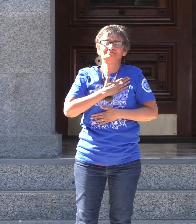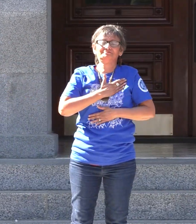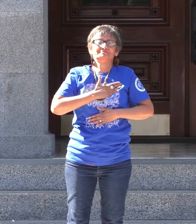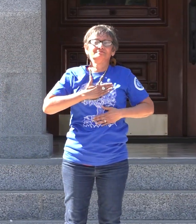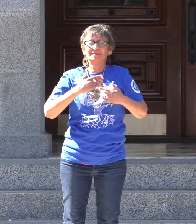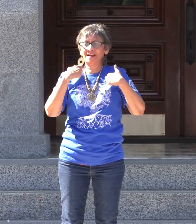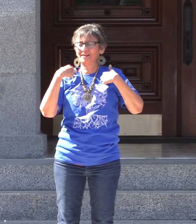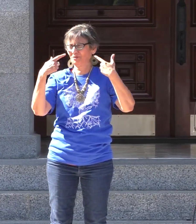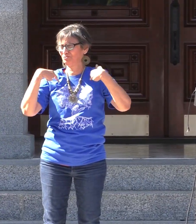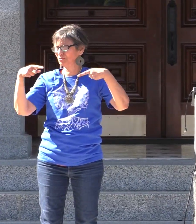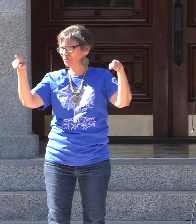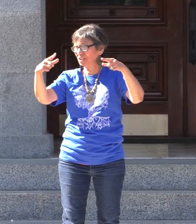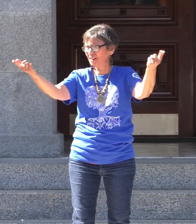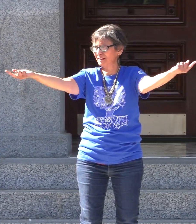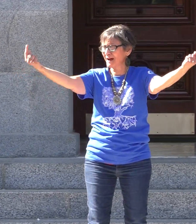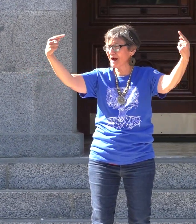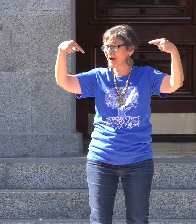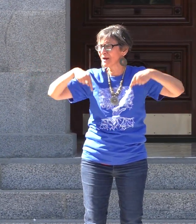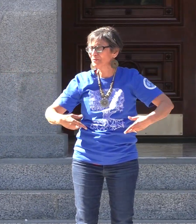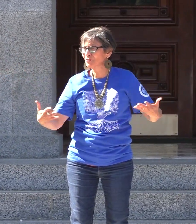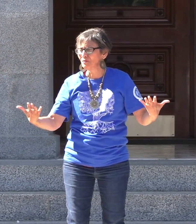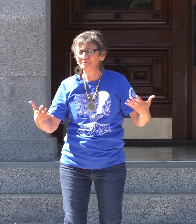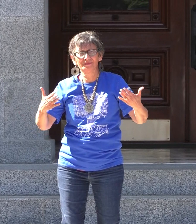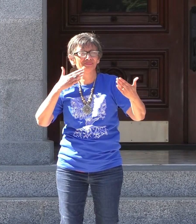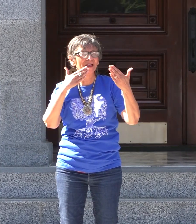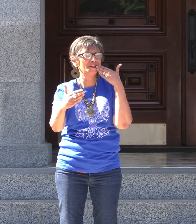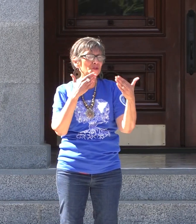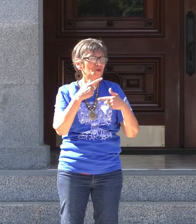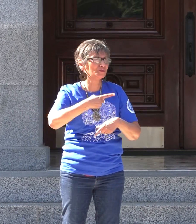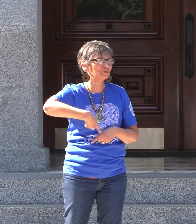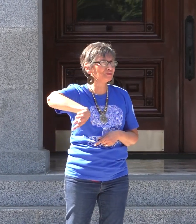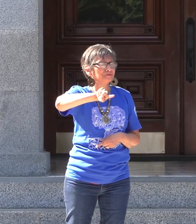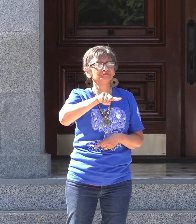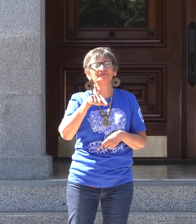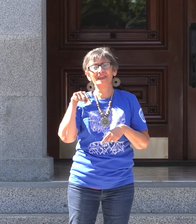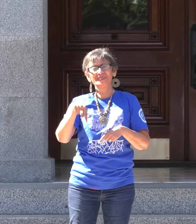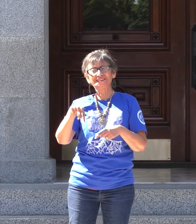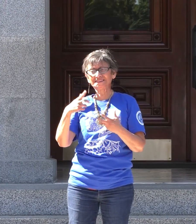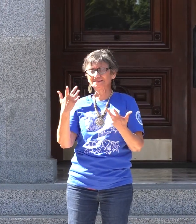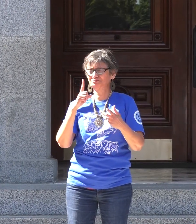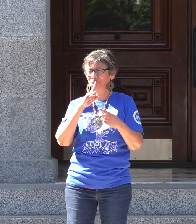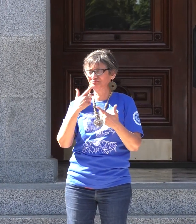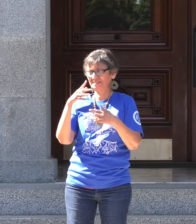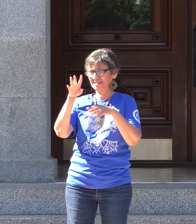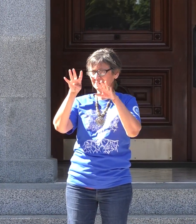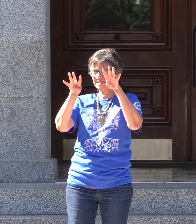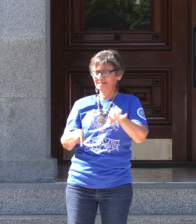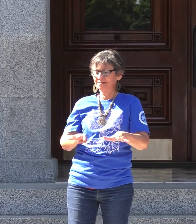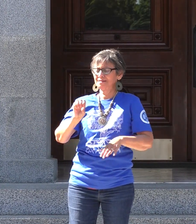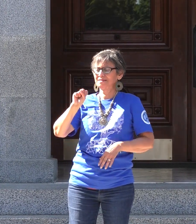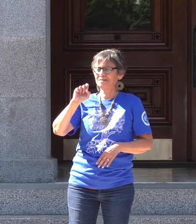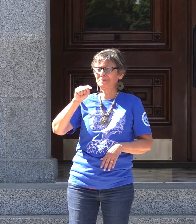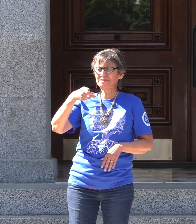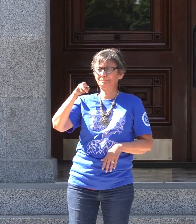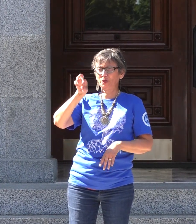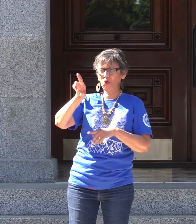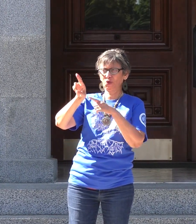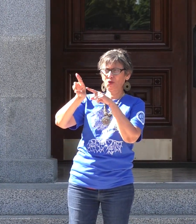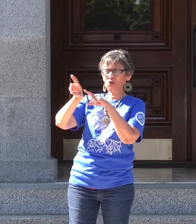And hello, it's truly my pleasure and honor to be here with all of you. Thank you all for coming out today. This is truly,